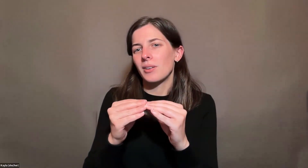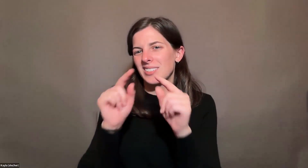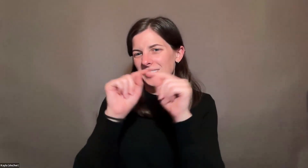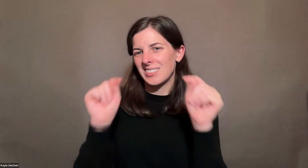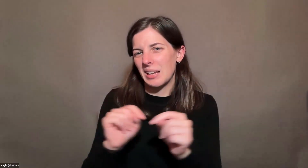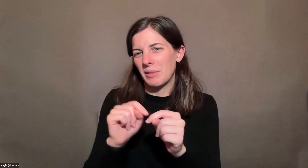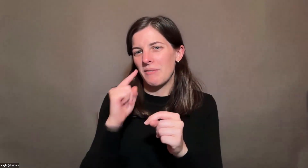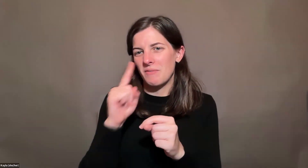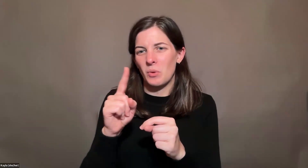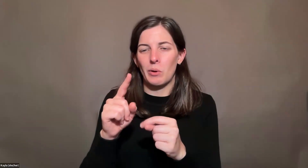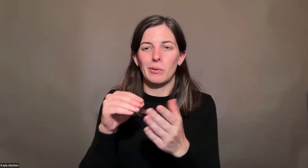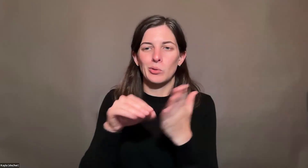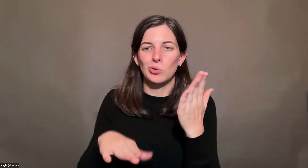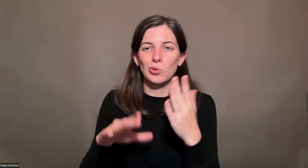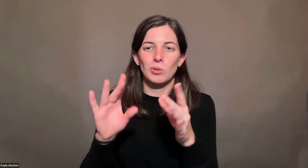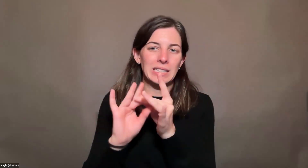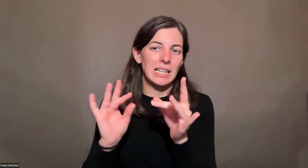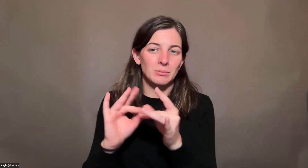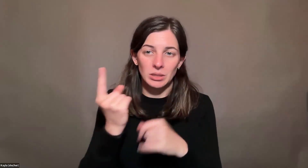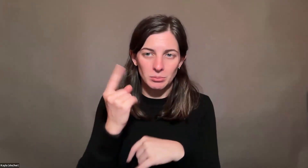something like that. So